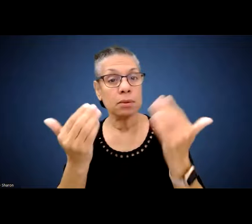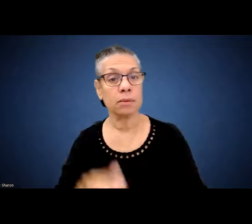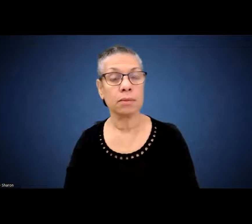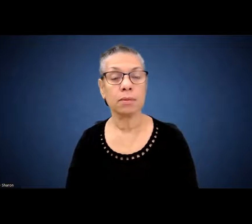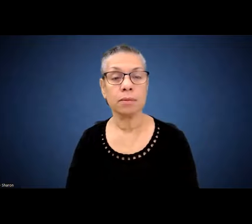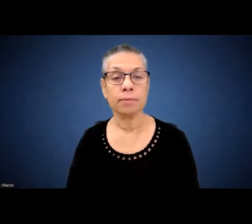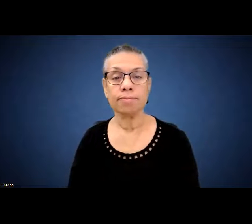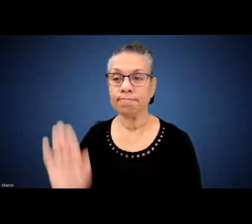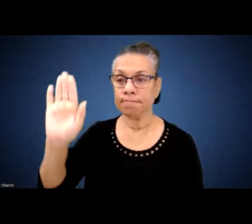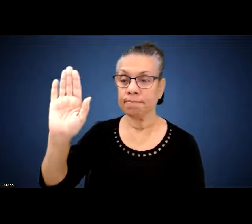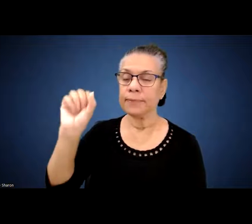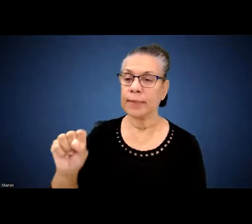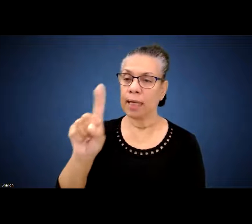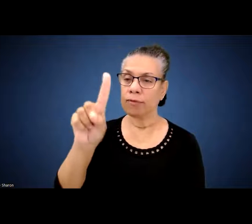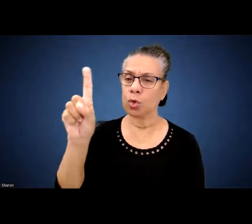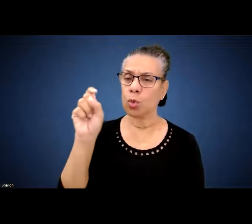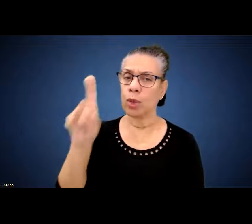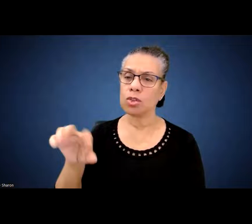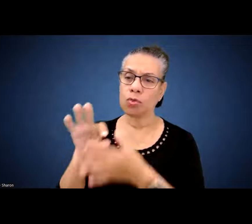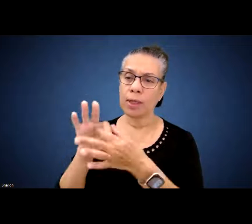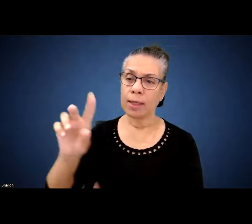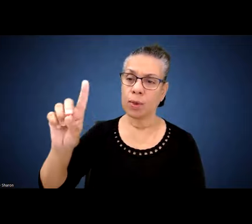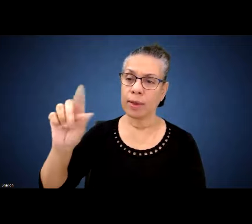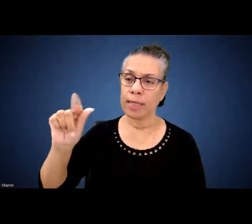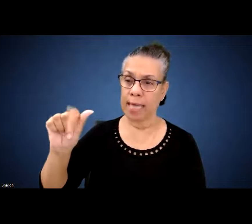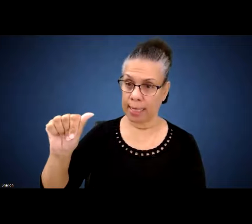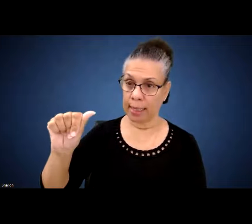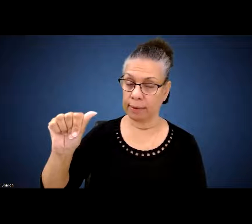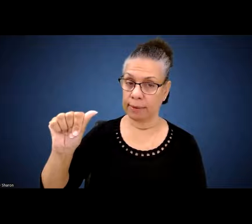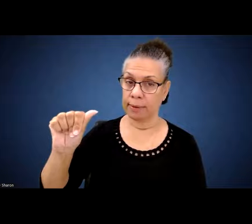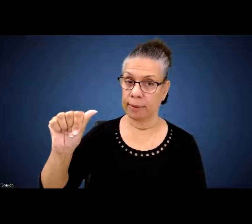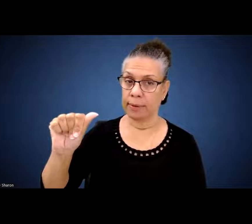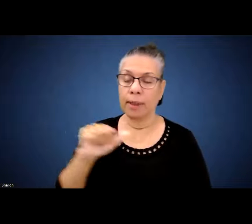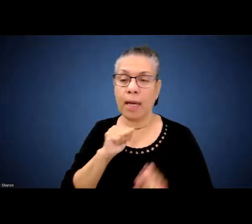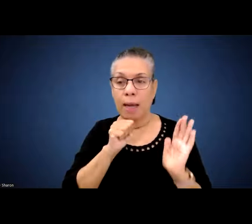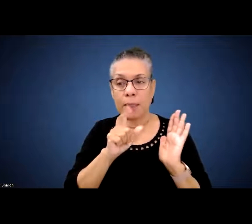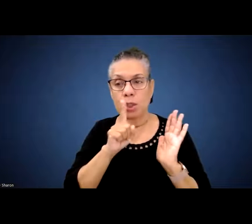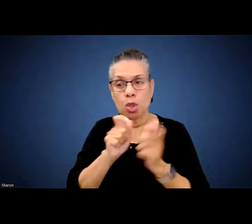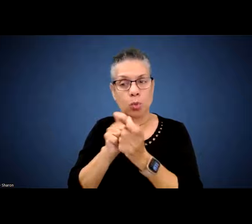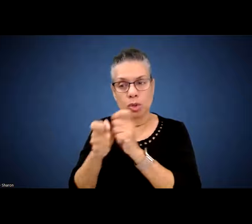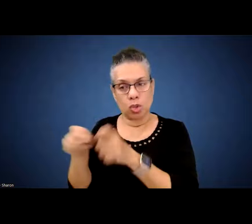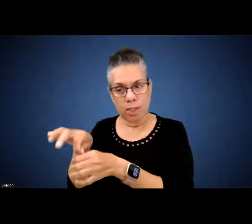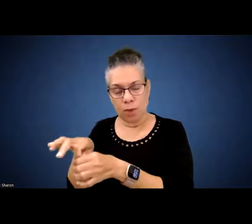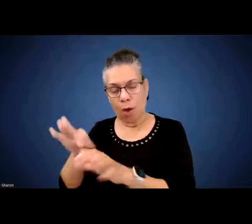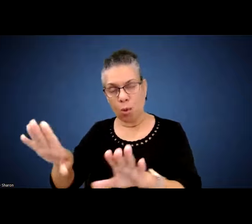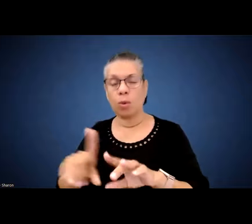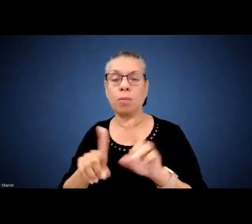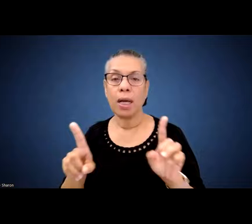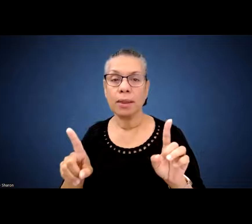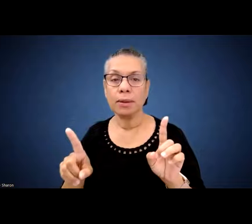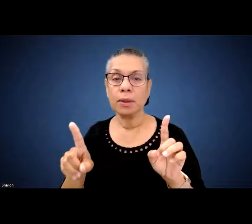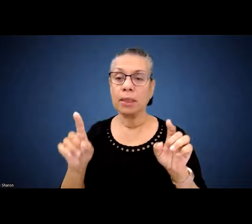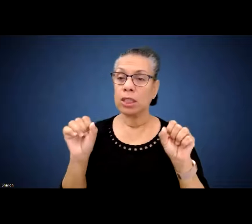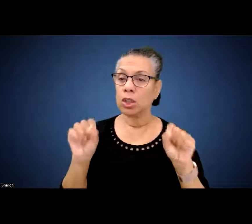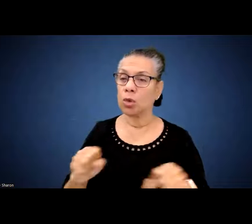Sorry, I had a question about the data and whether we could, and I don't think this necessarily changes the vote, but whether we might